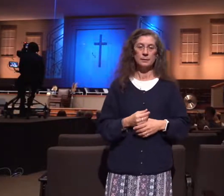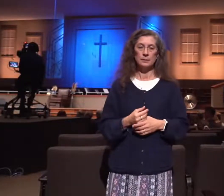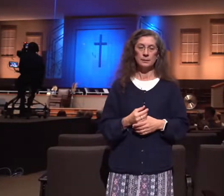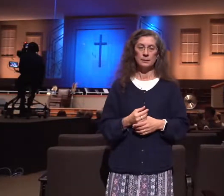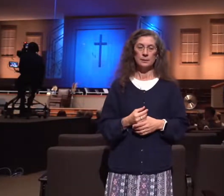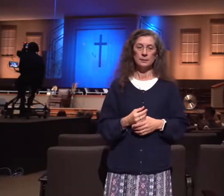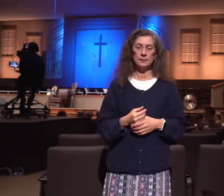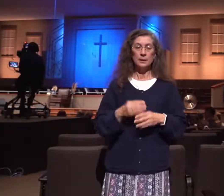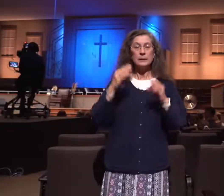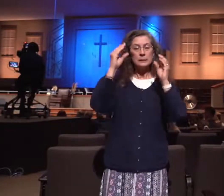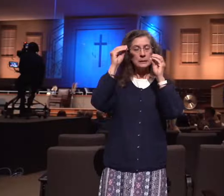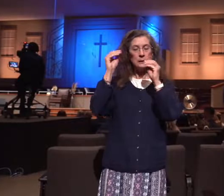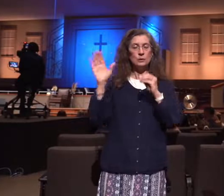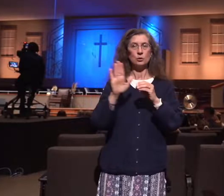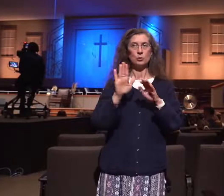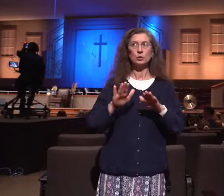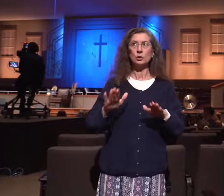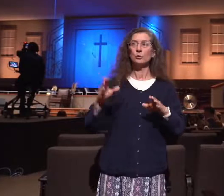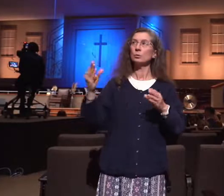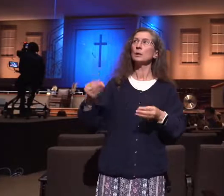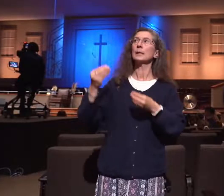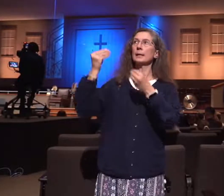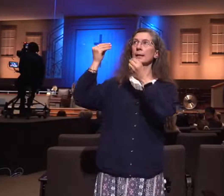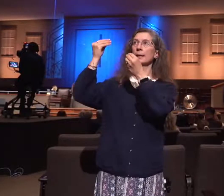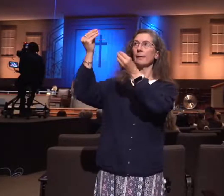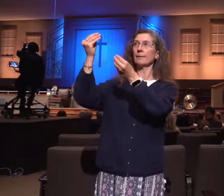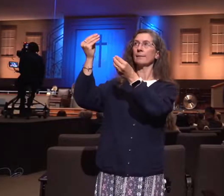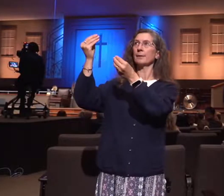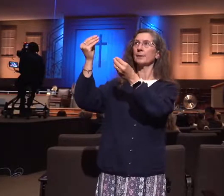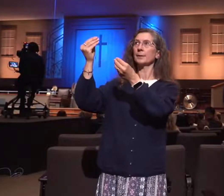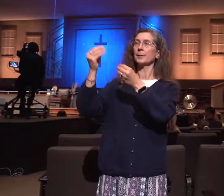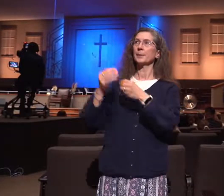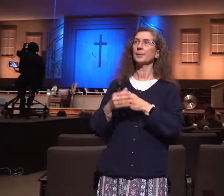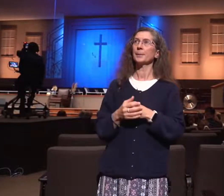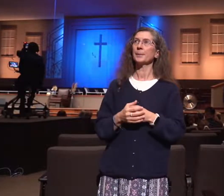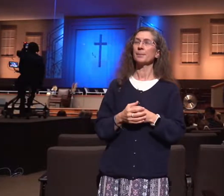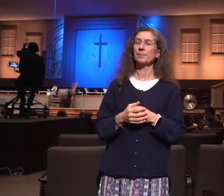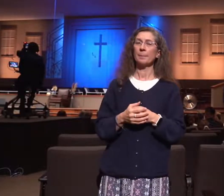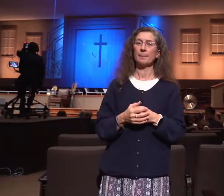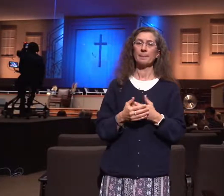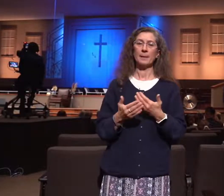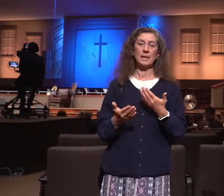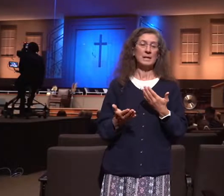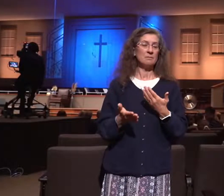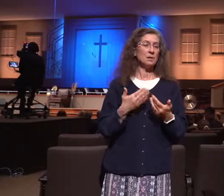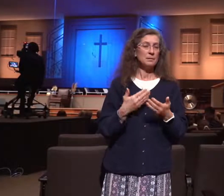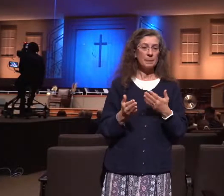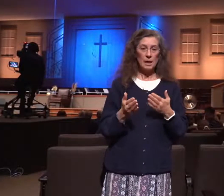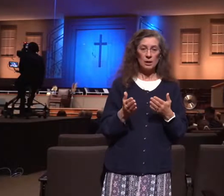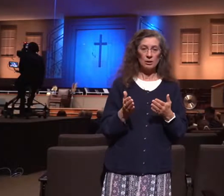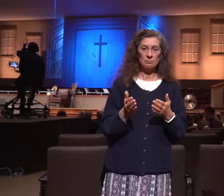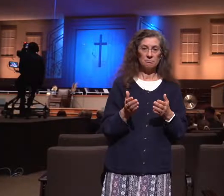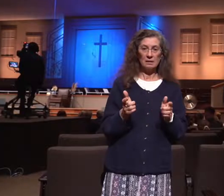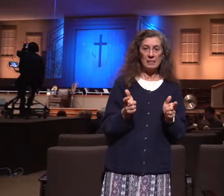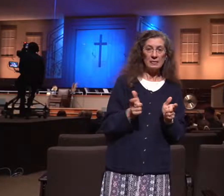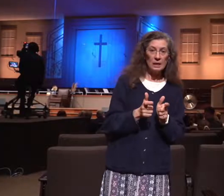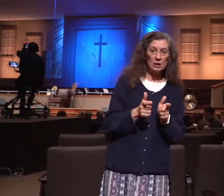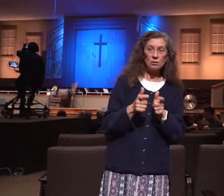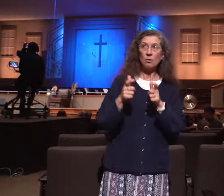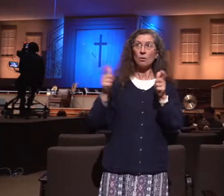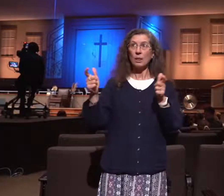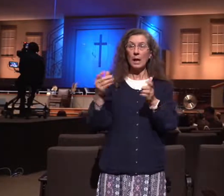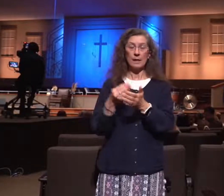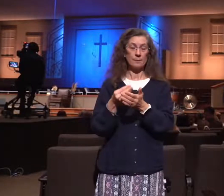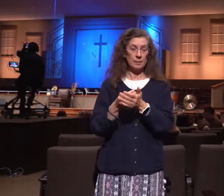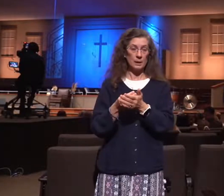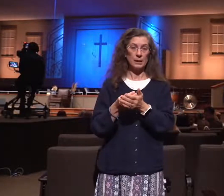Hey, teach your children to give. Amen. You say, maybe a dime a week, doesn't make any difference. Teach them to give.